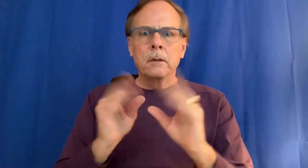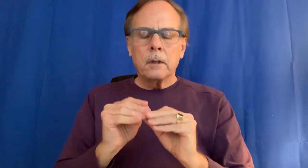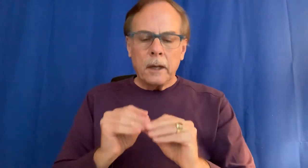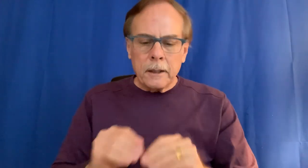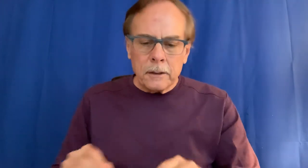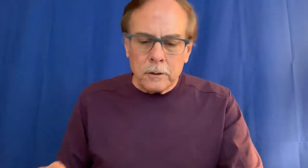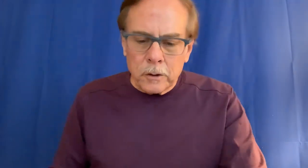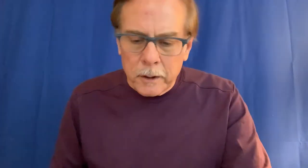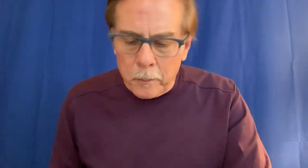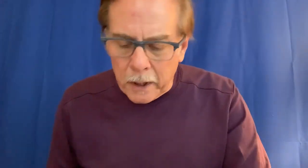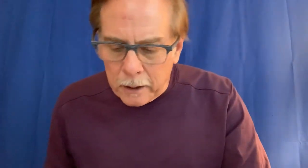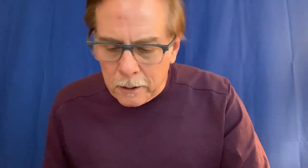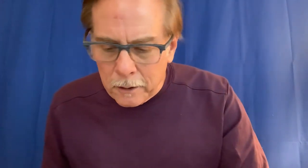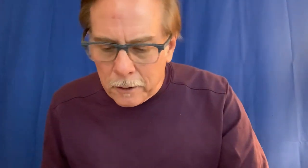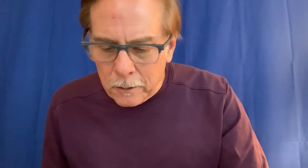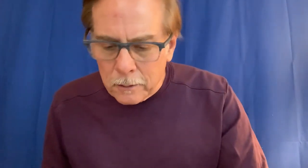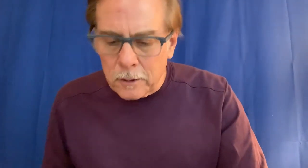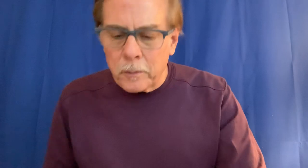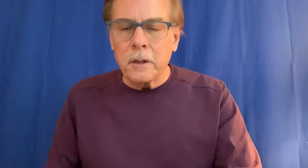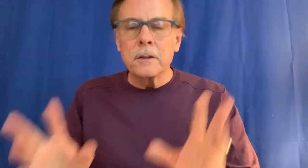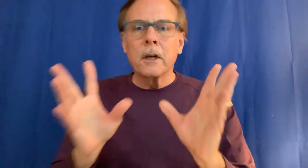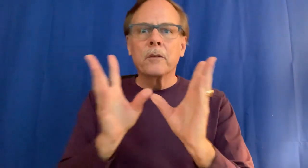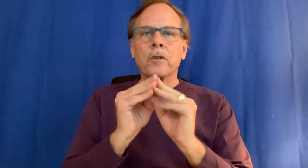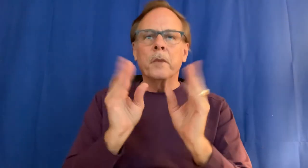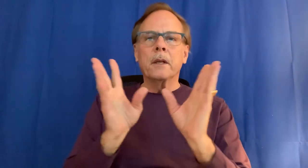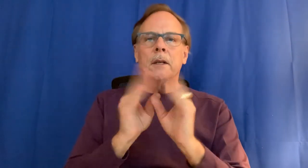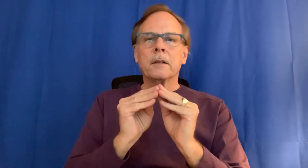I guess they're doing a meeting here. This would be the sign for meeting.